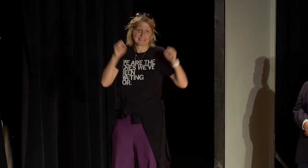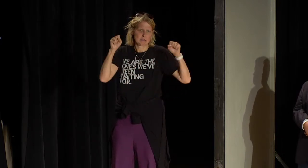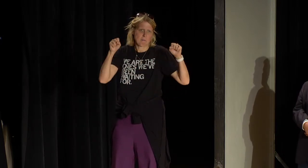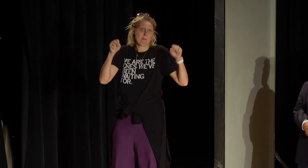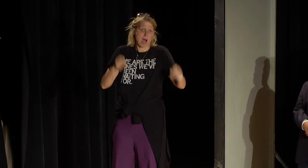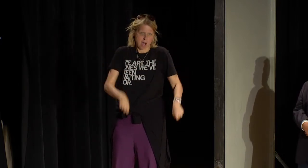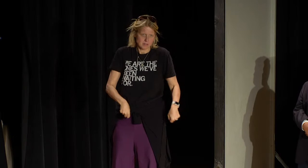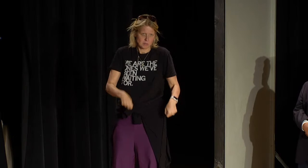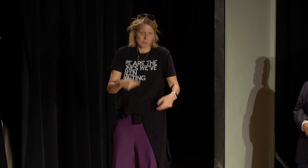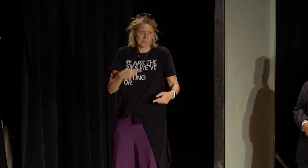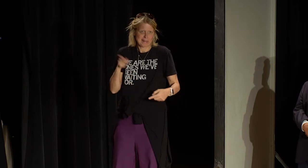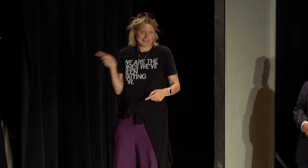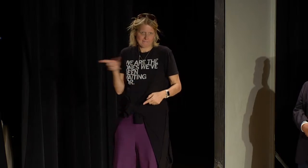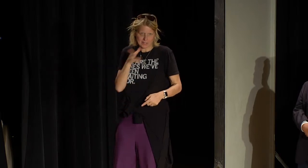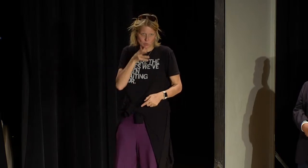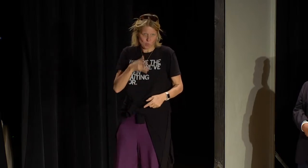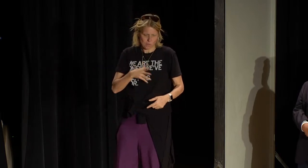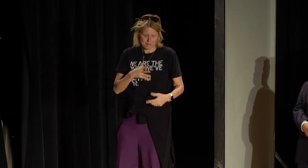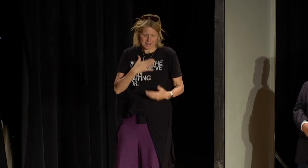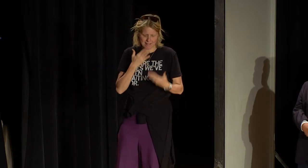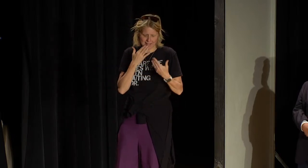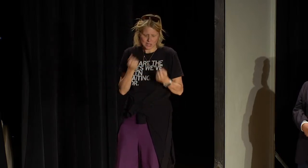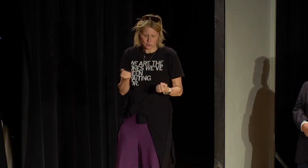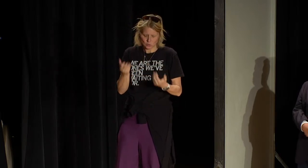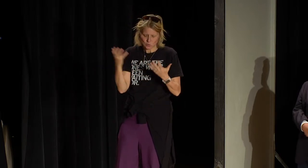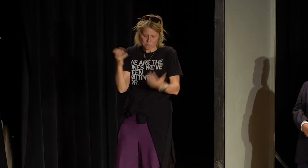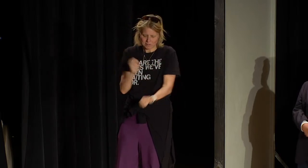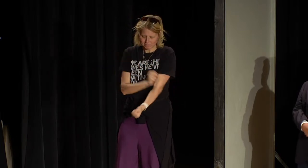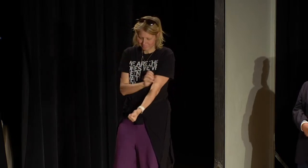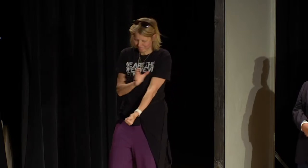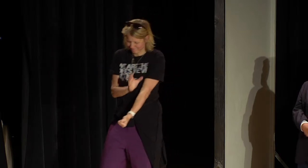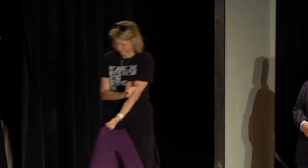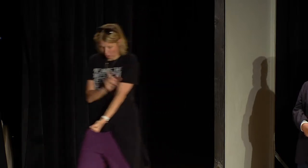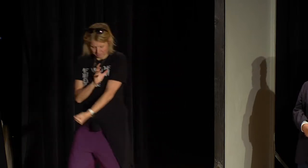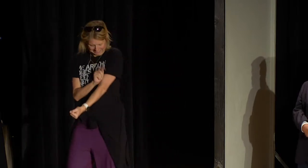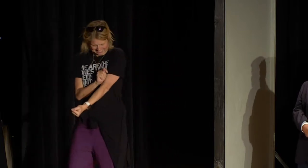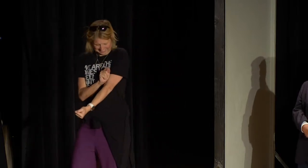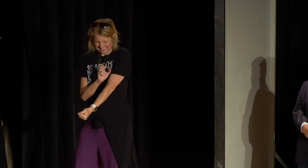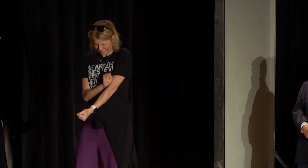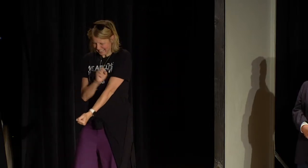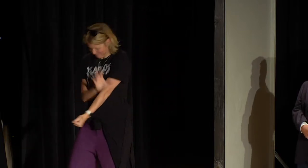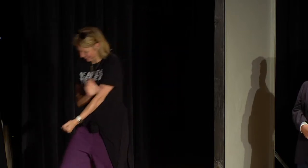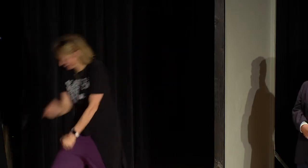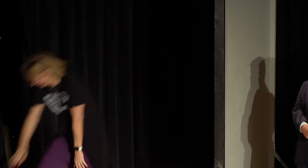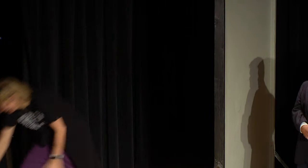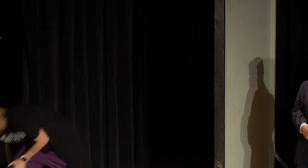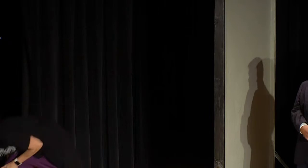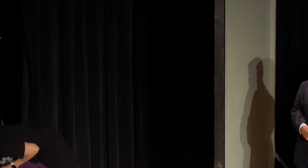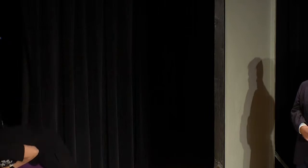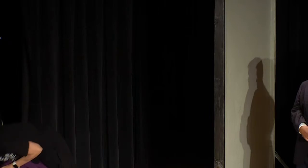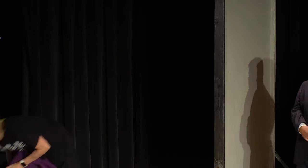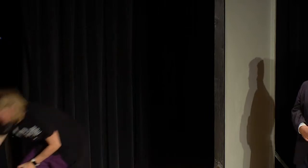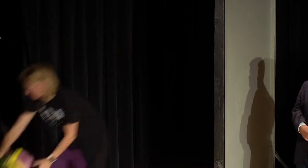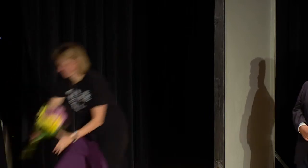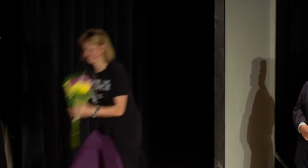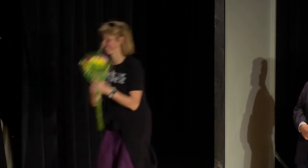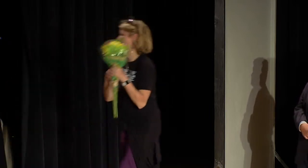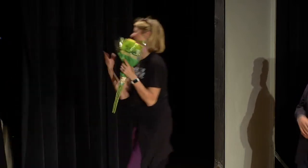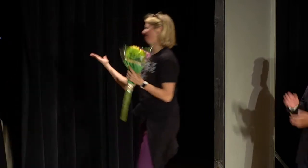in the school to make this class possible. Thank you so much to Sabra Taylor. Sabra.